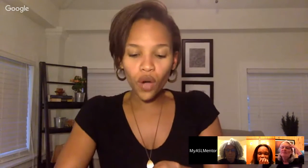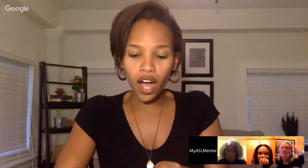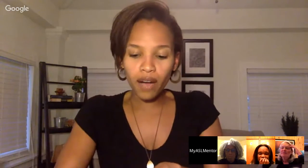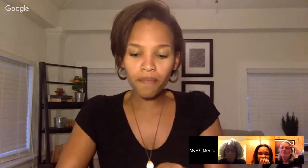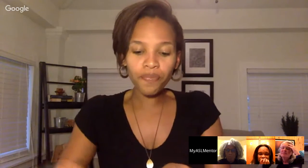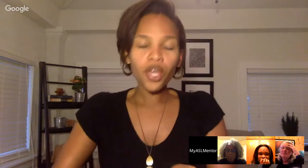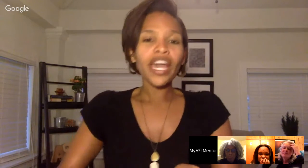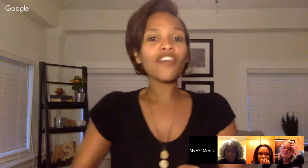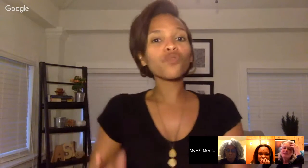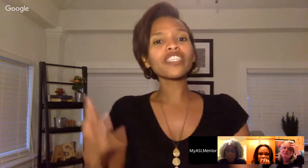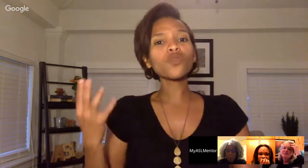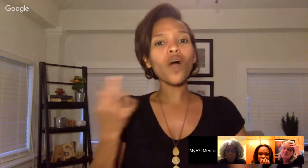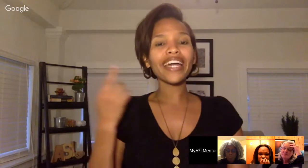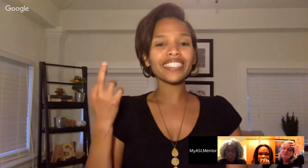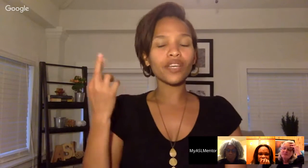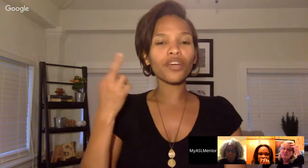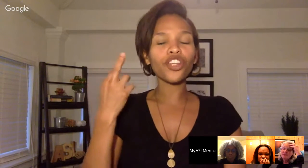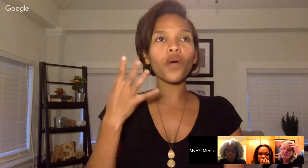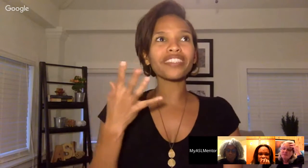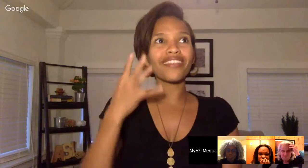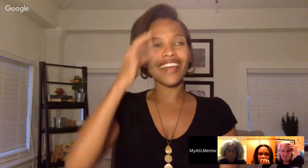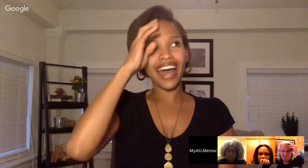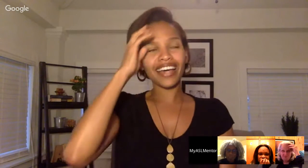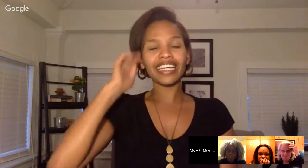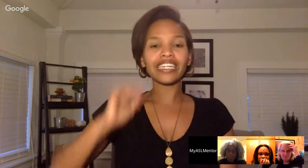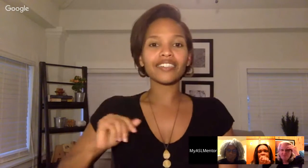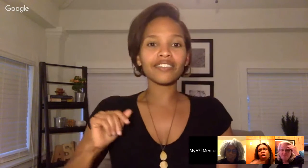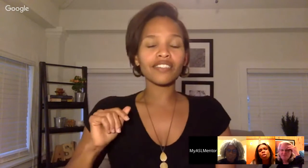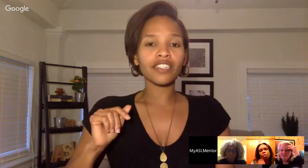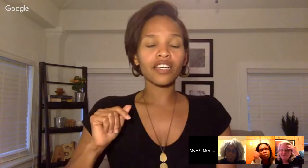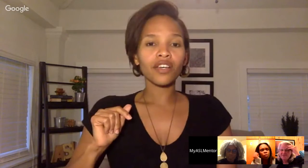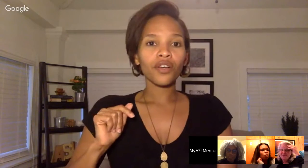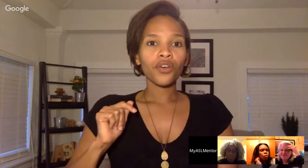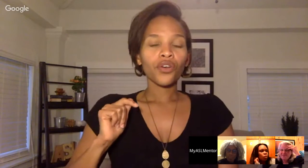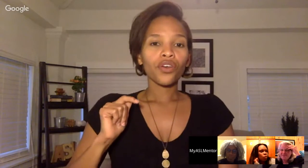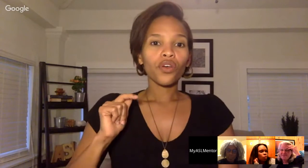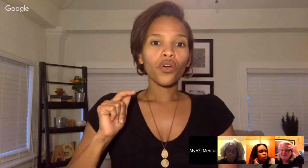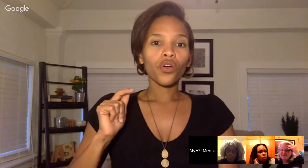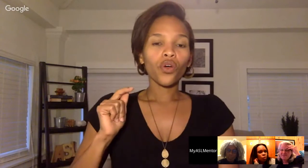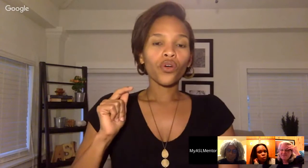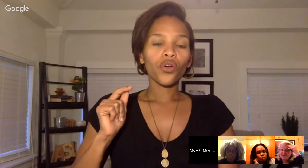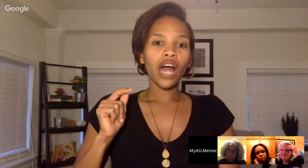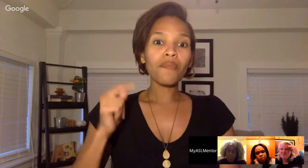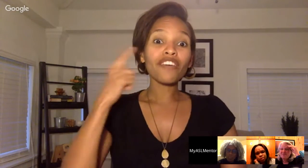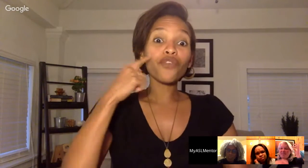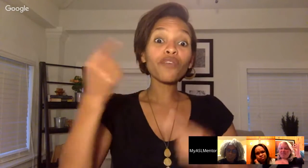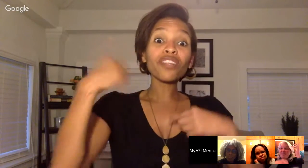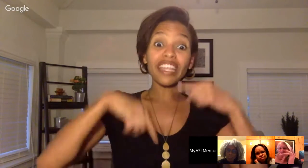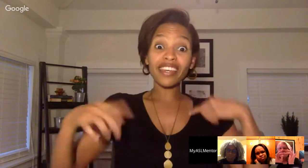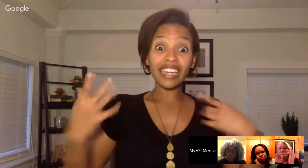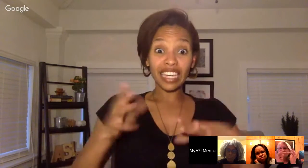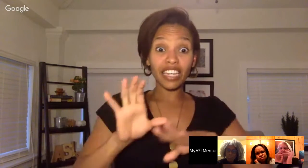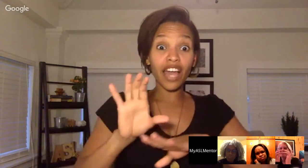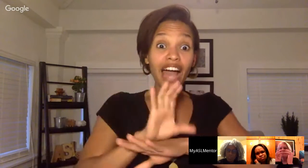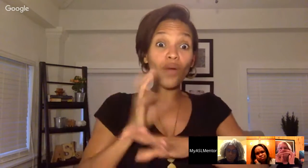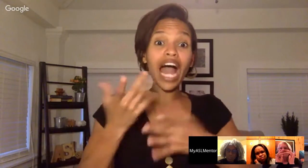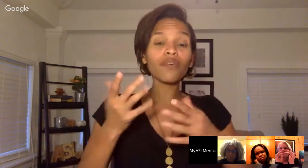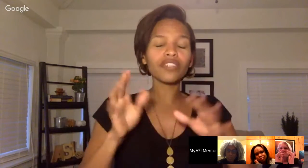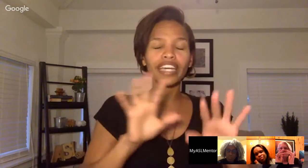So, and the reason why we know it's that is, I mean, if we really think, how would, I